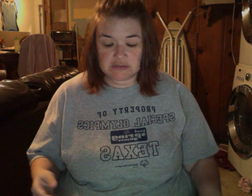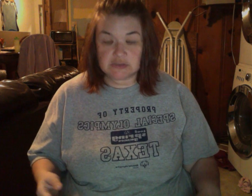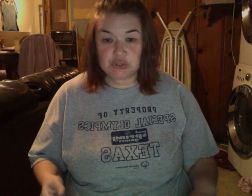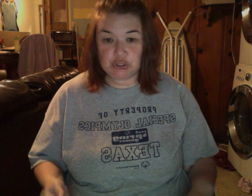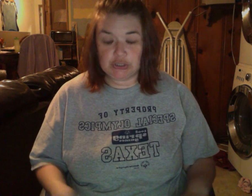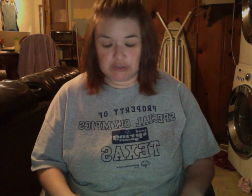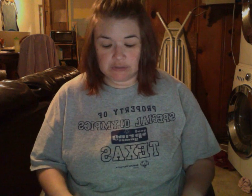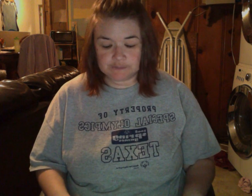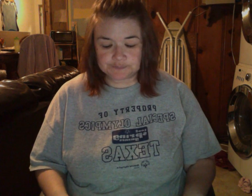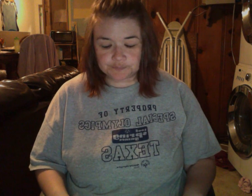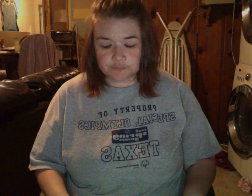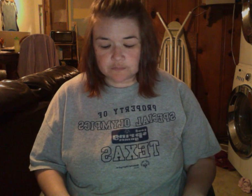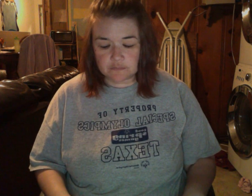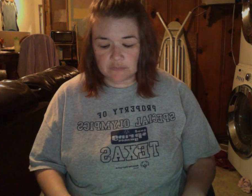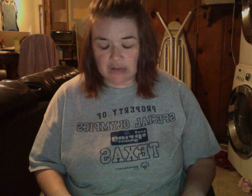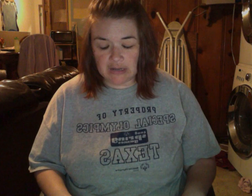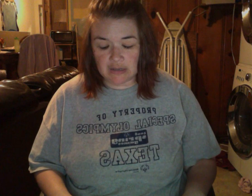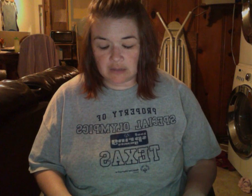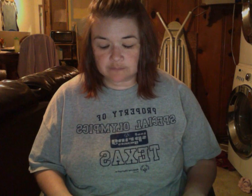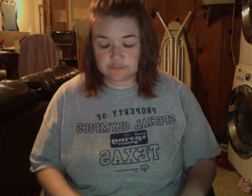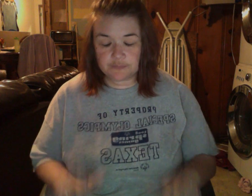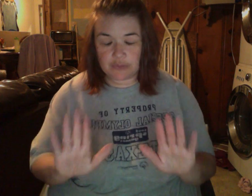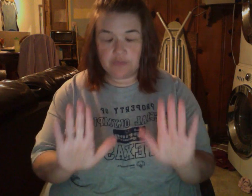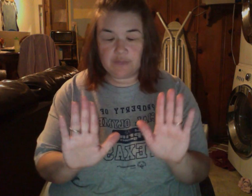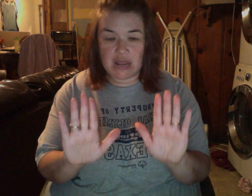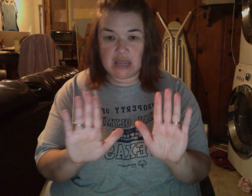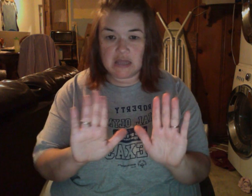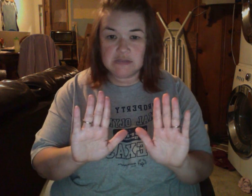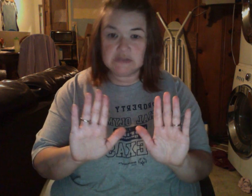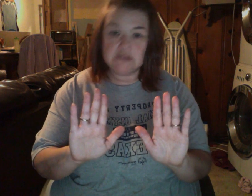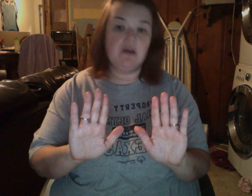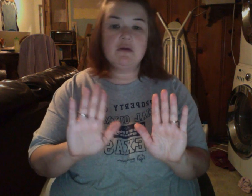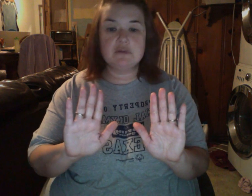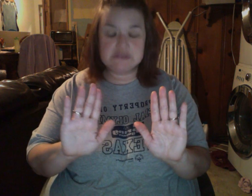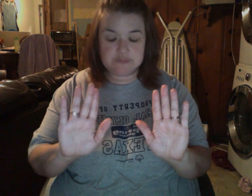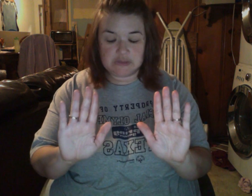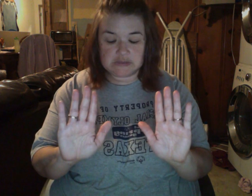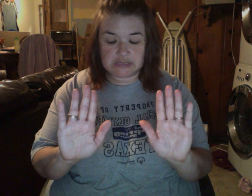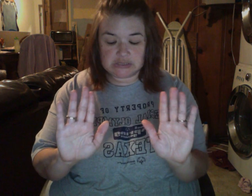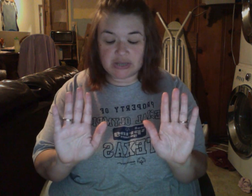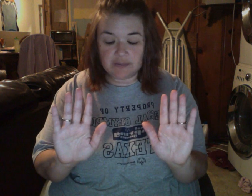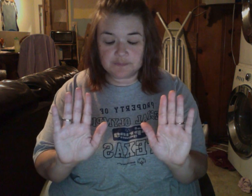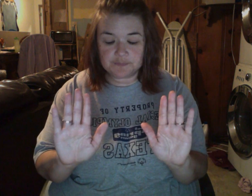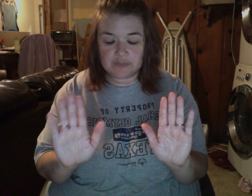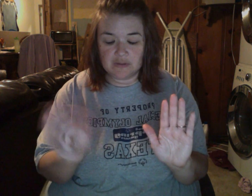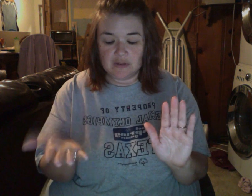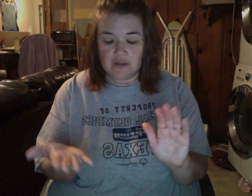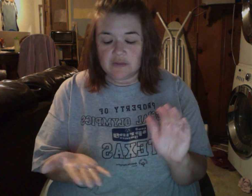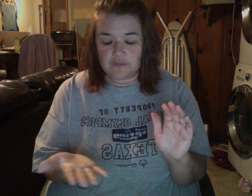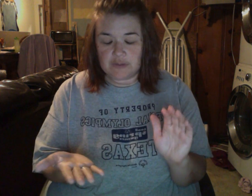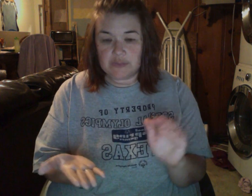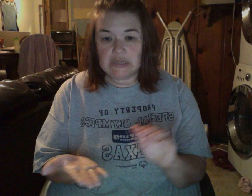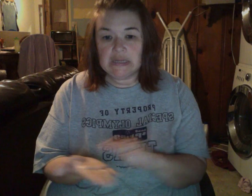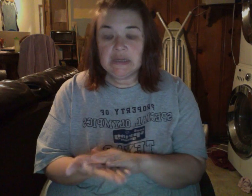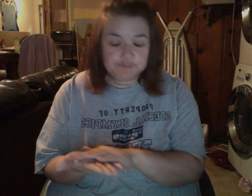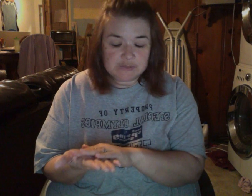to cook, and both of my hands are going to be this hand shape. Front of body,